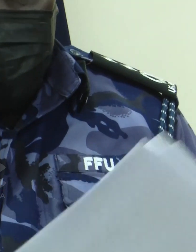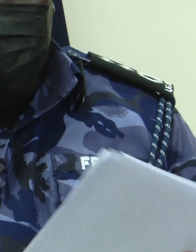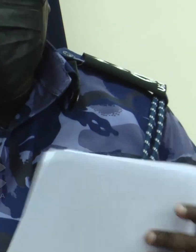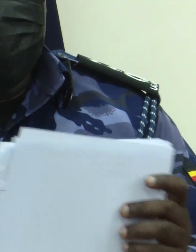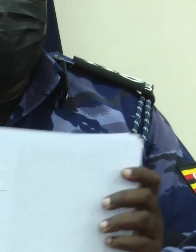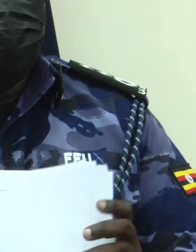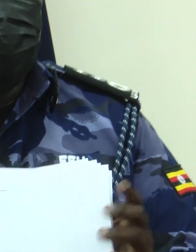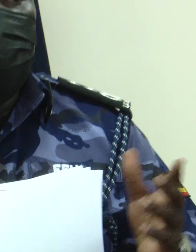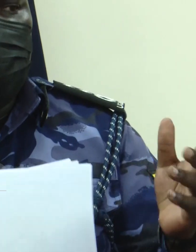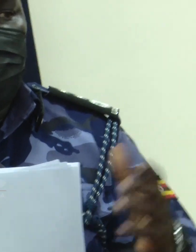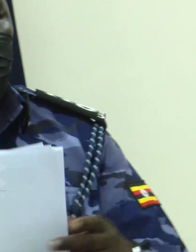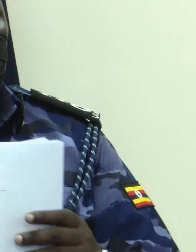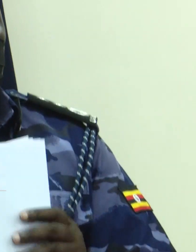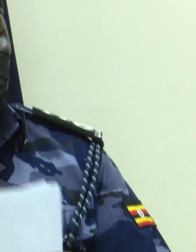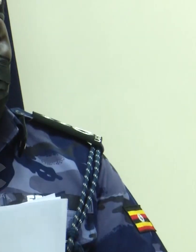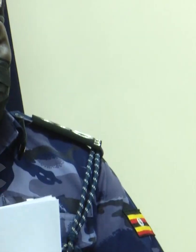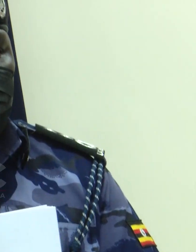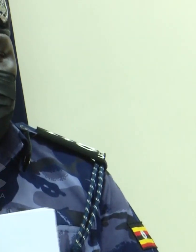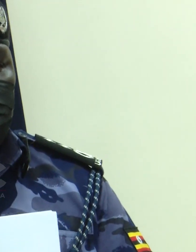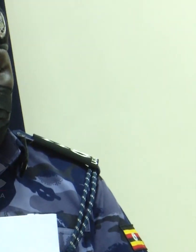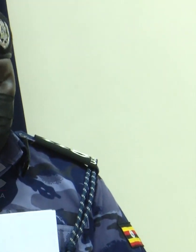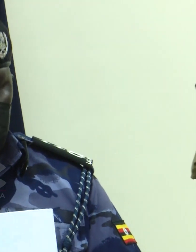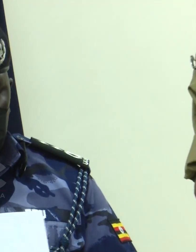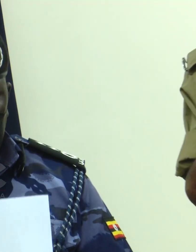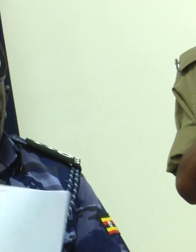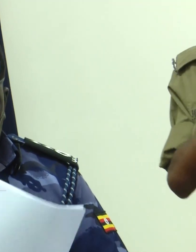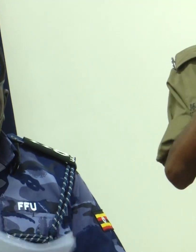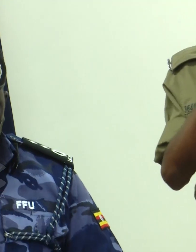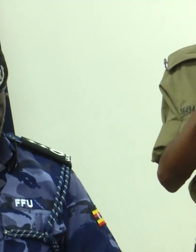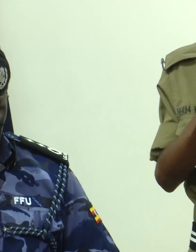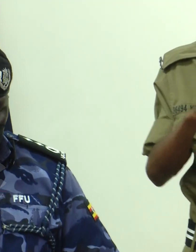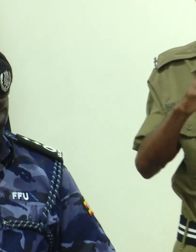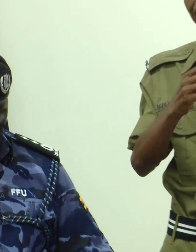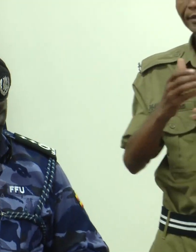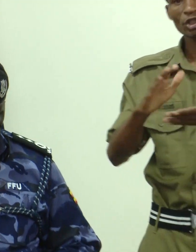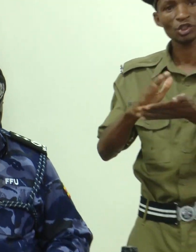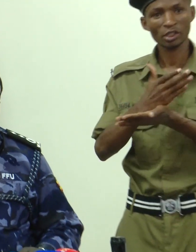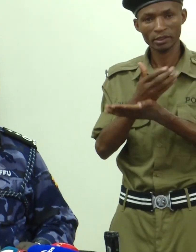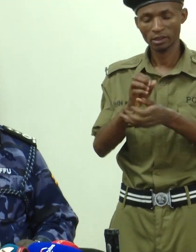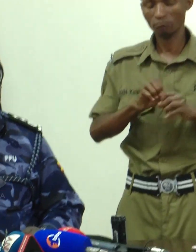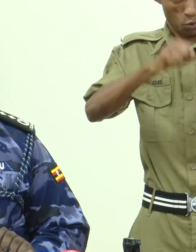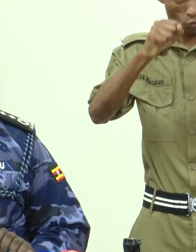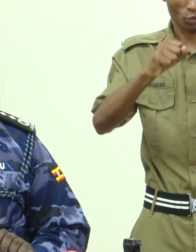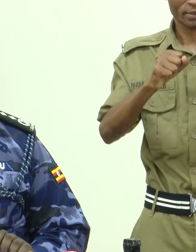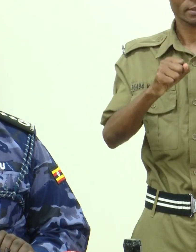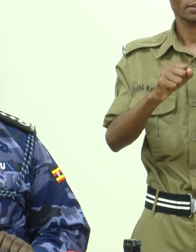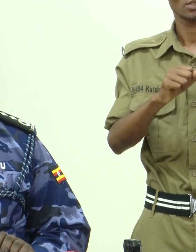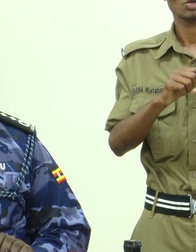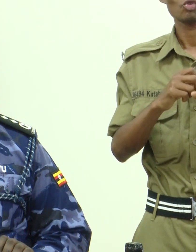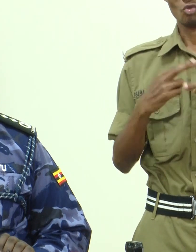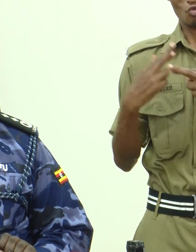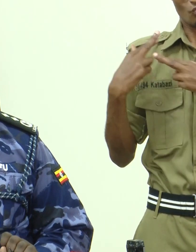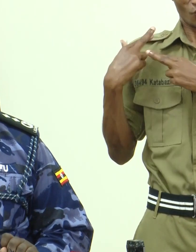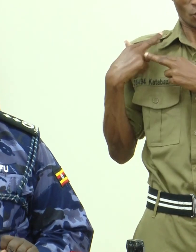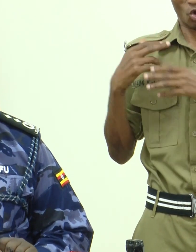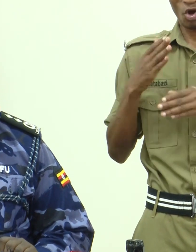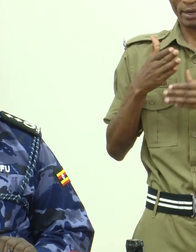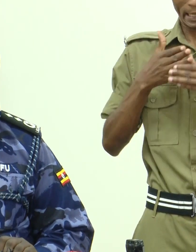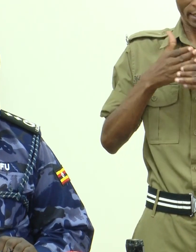this rebel group, though through interrogating suspects, they mentioned their commander. But of course we know